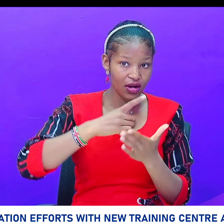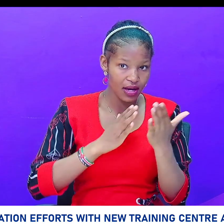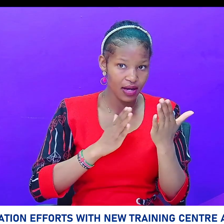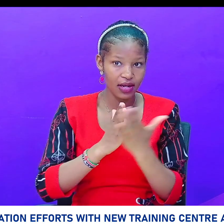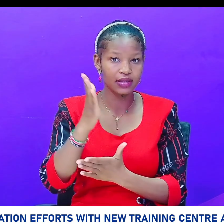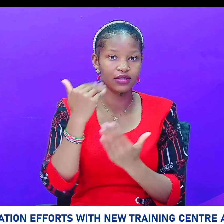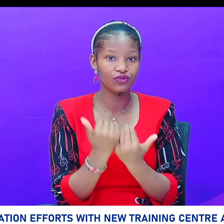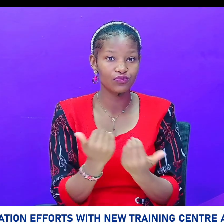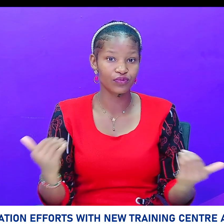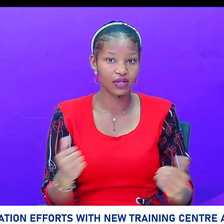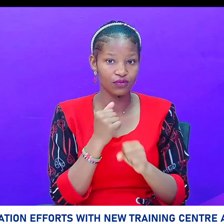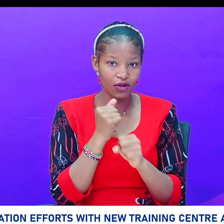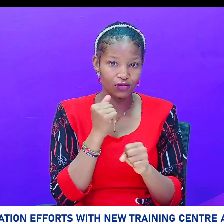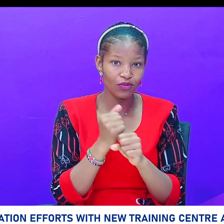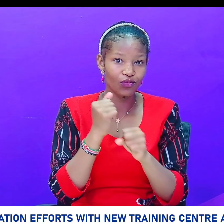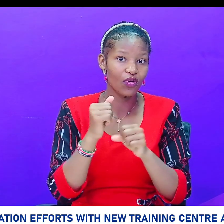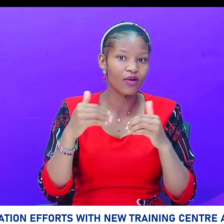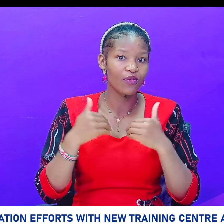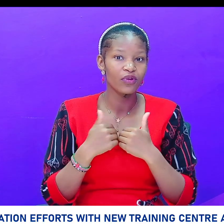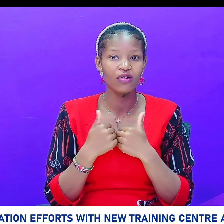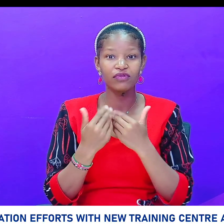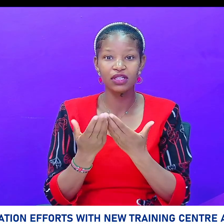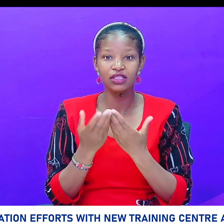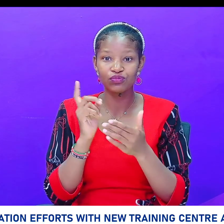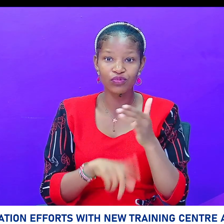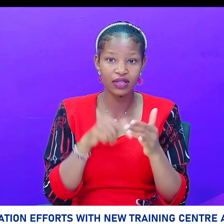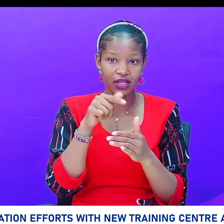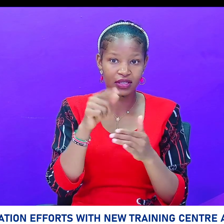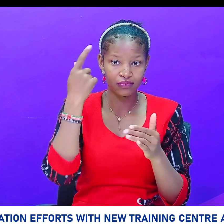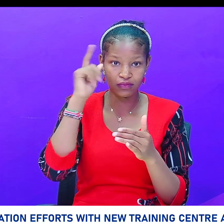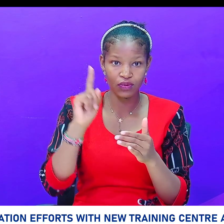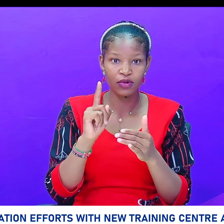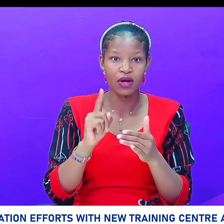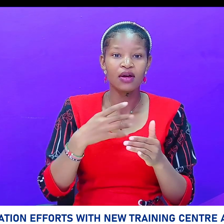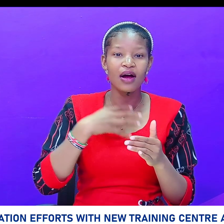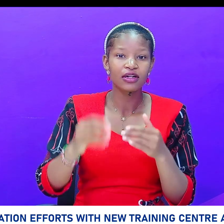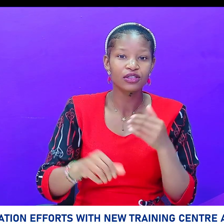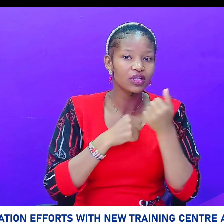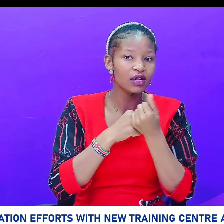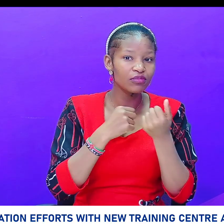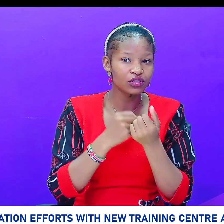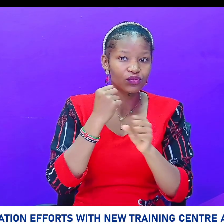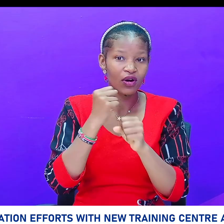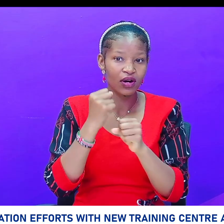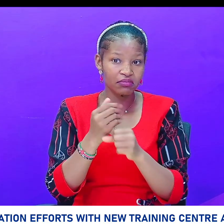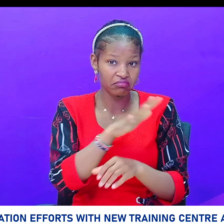Non-governmental organizations championing the rights of childcare workers have renewed appeals to secure and